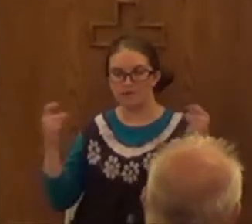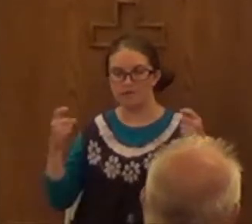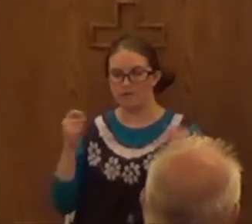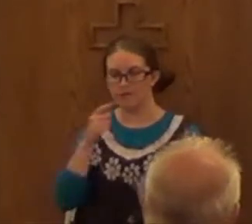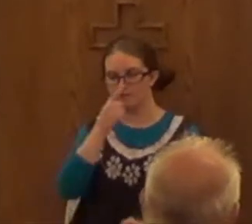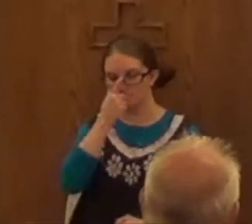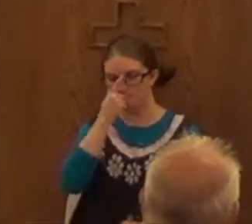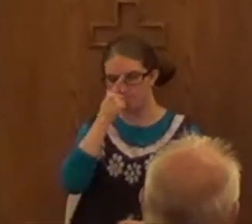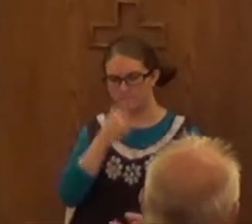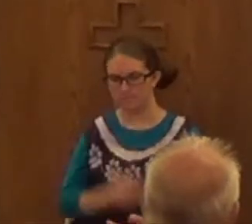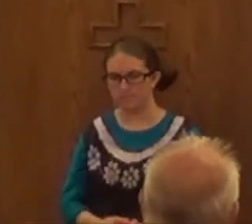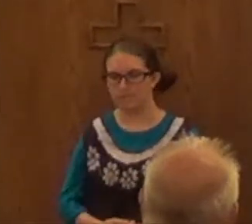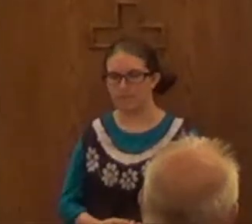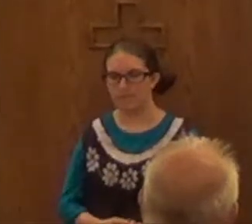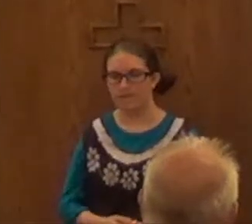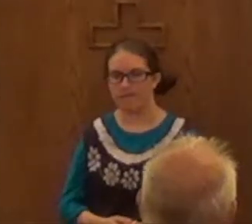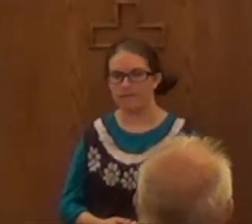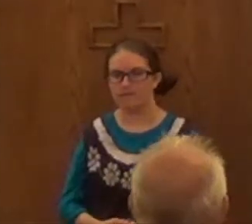Amen.